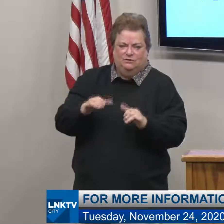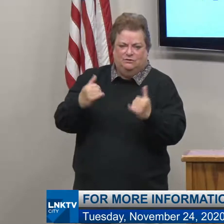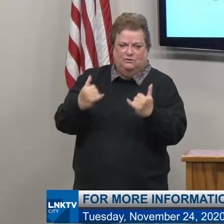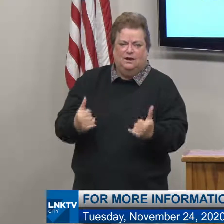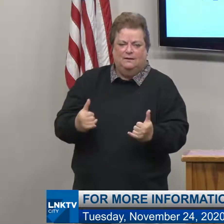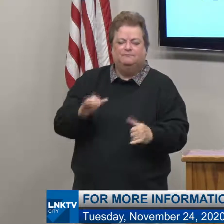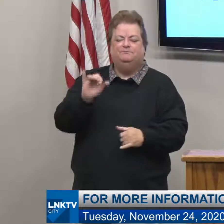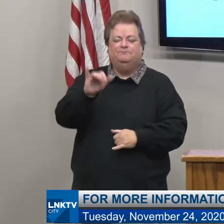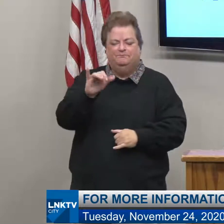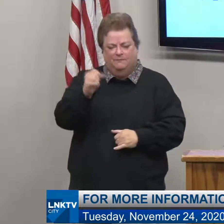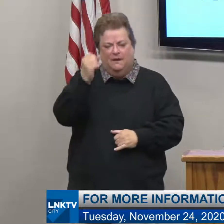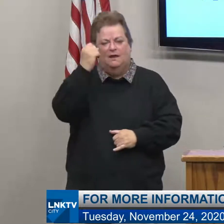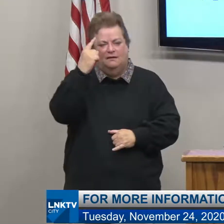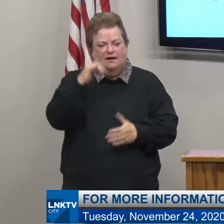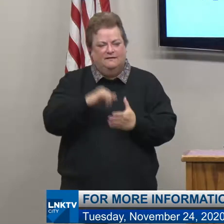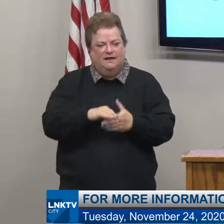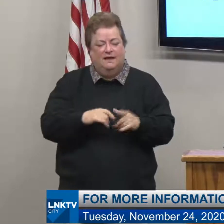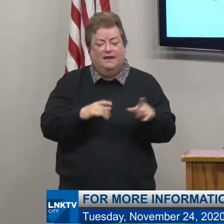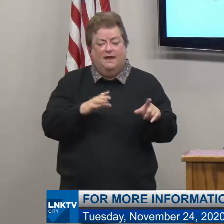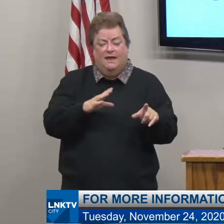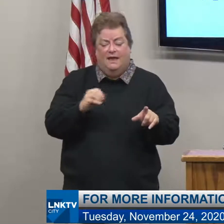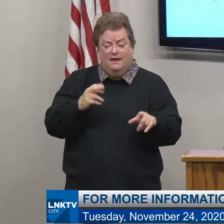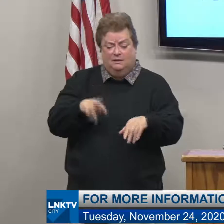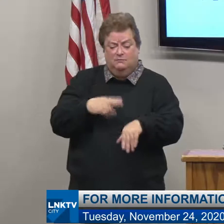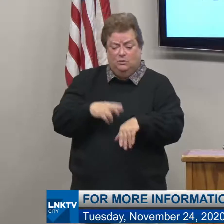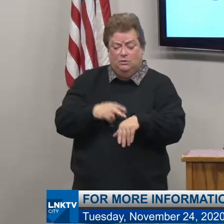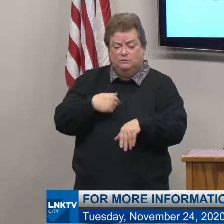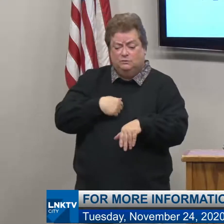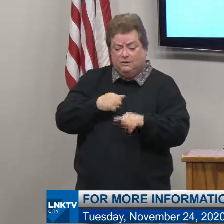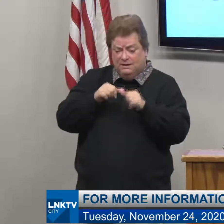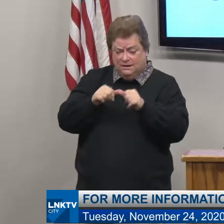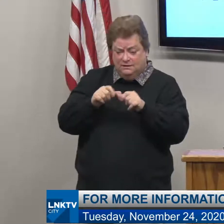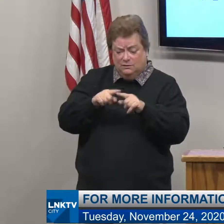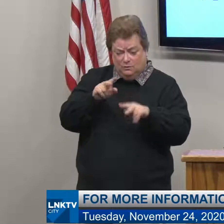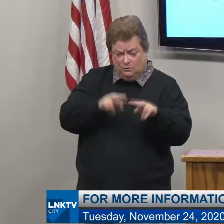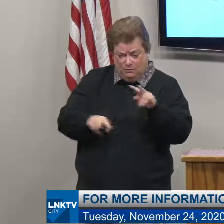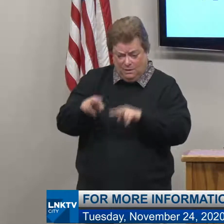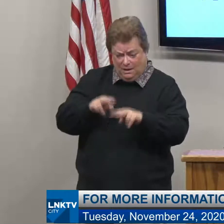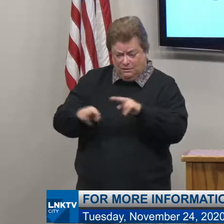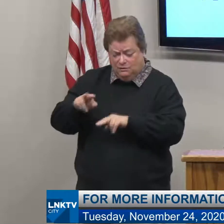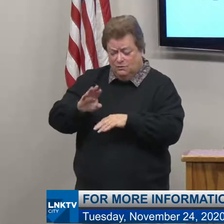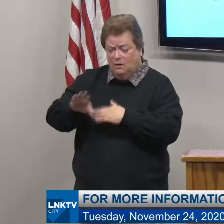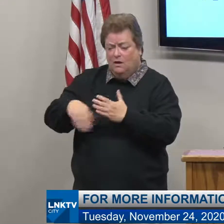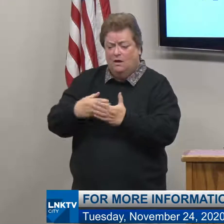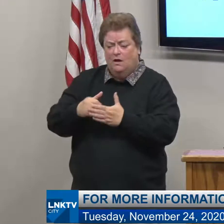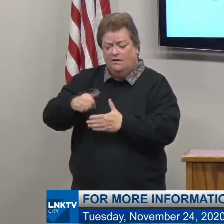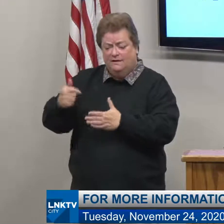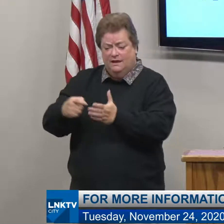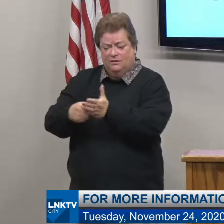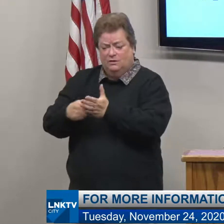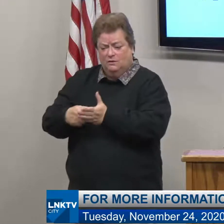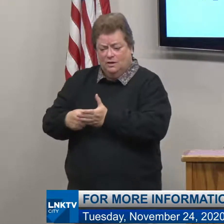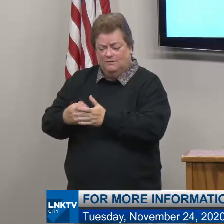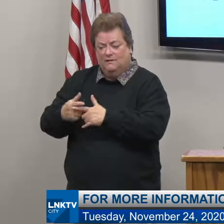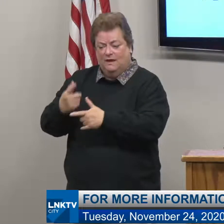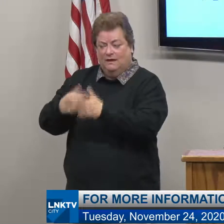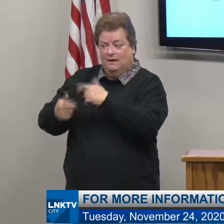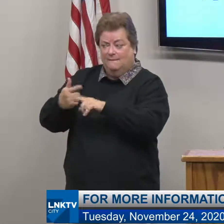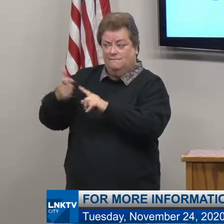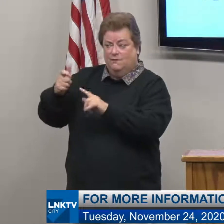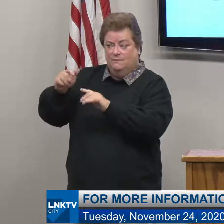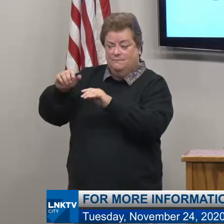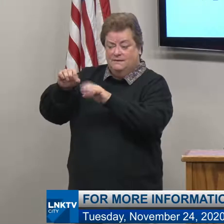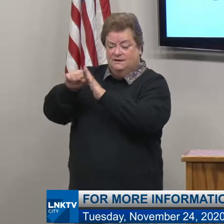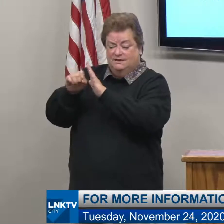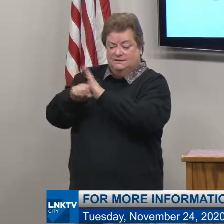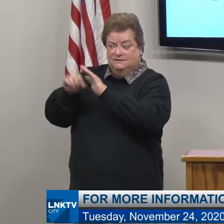Gotcha. Okay, thanks for clarifying. And of course, we'll continue to monitor other measures that come from the state